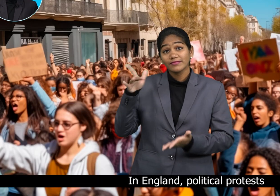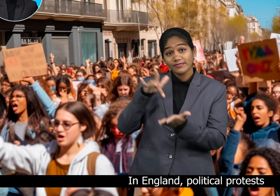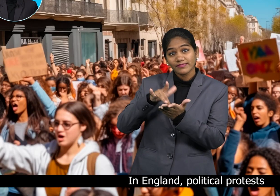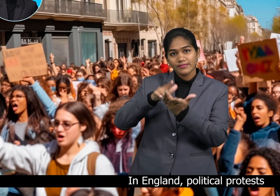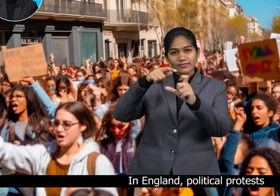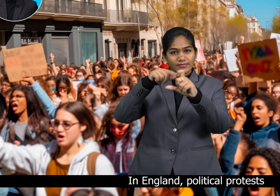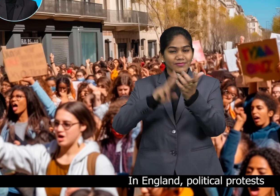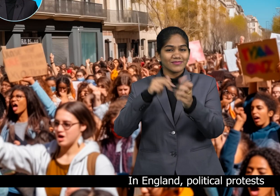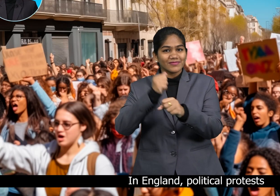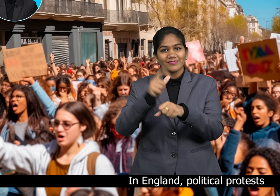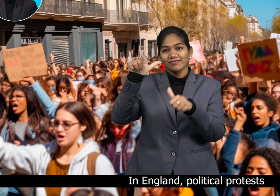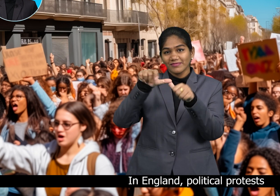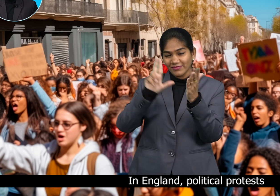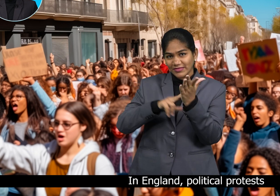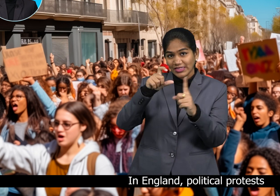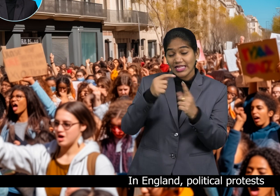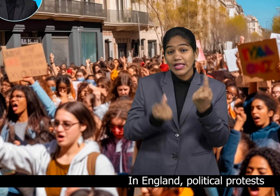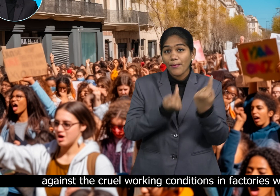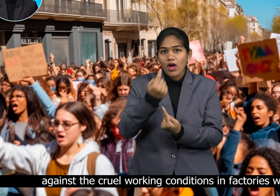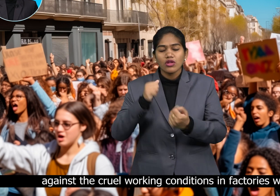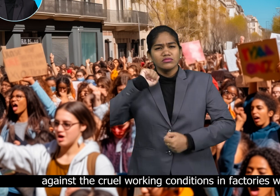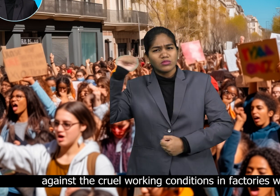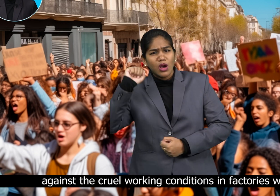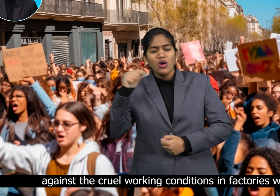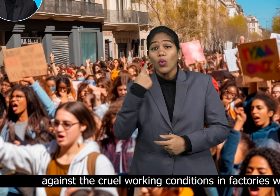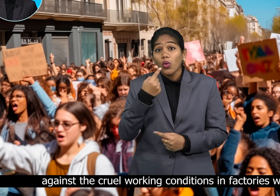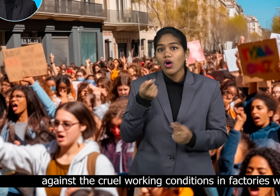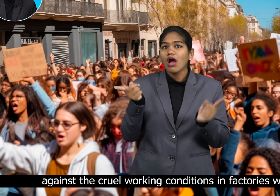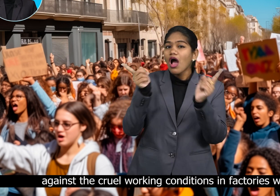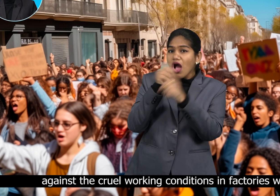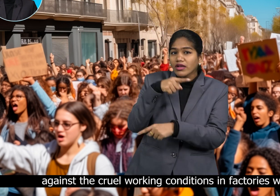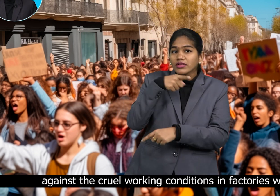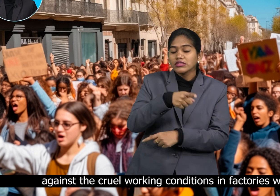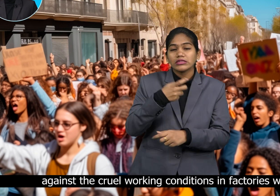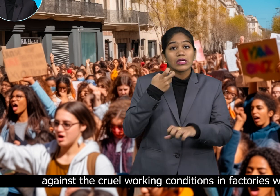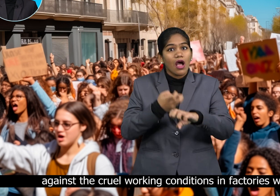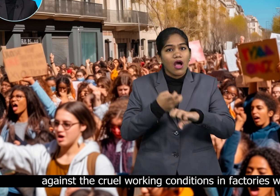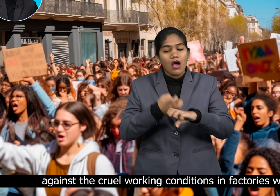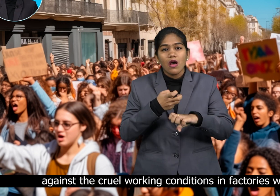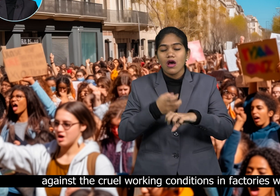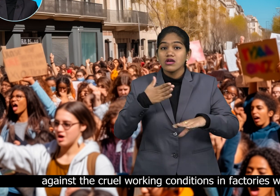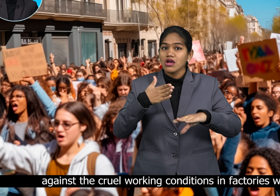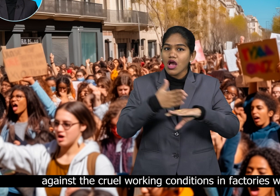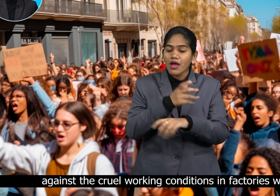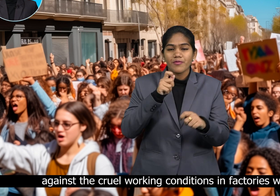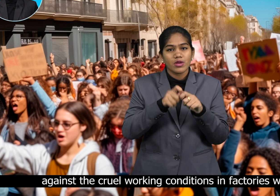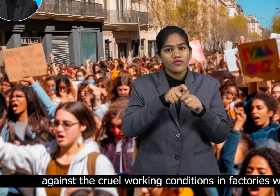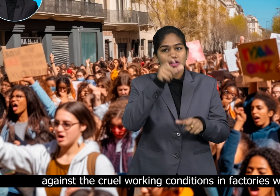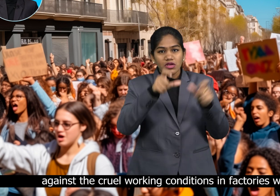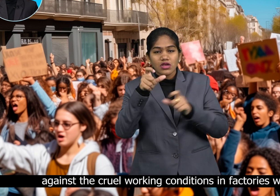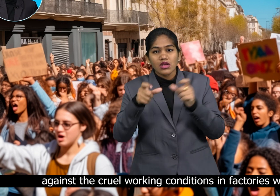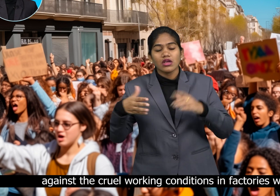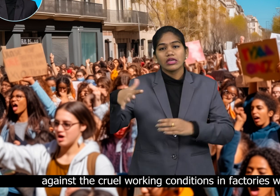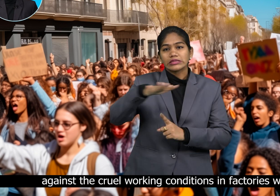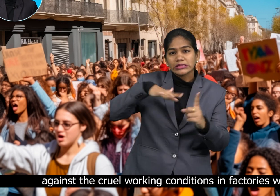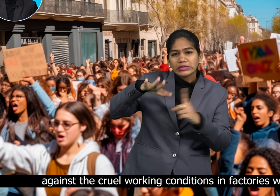In England, political protests against the cruel working conditions in factories